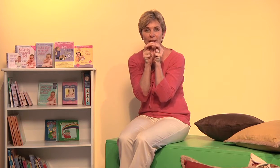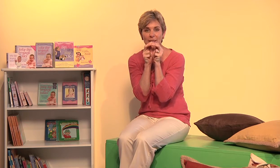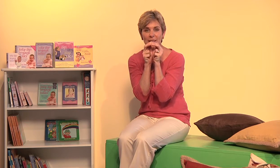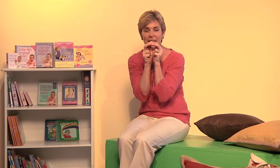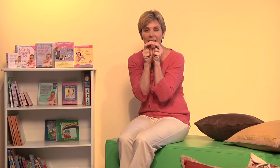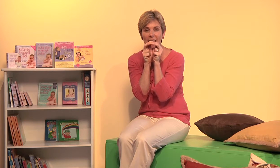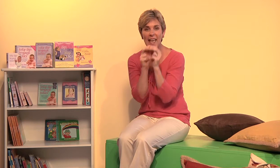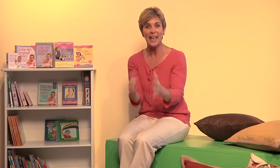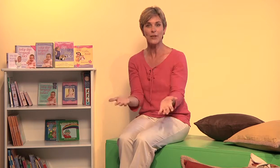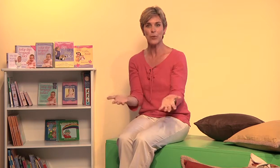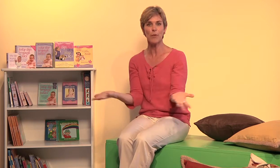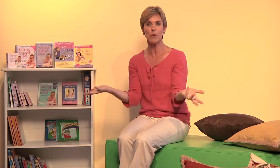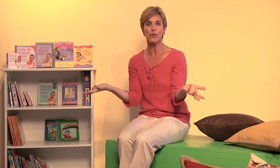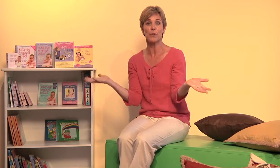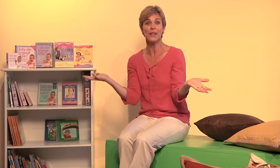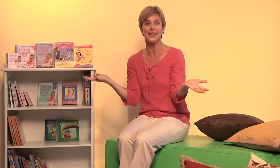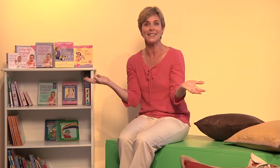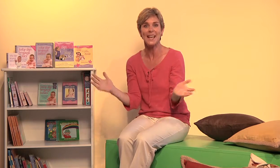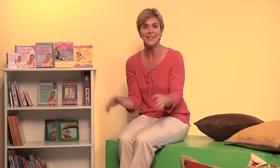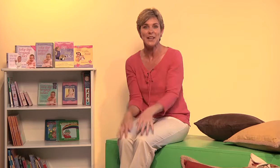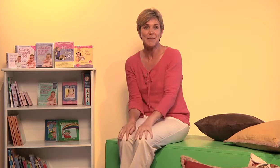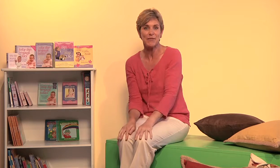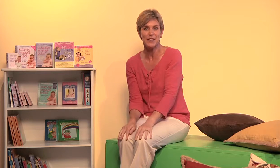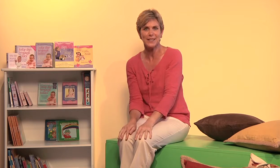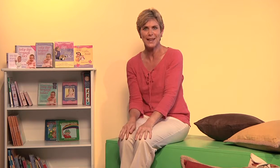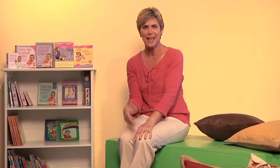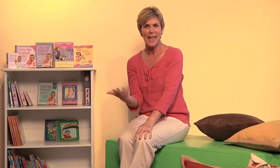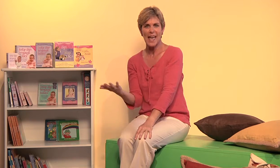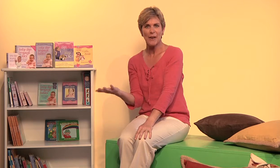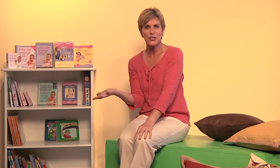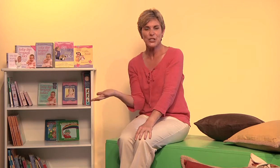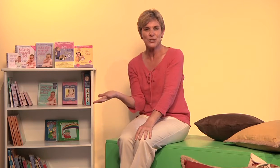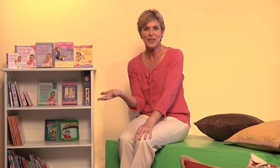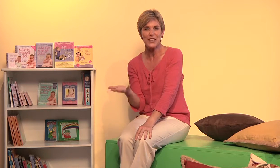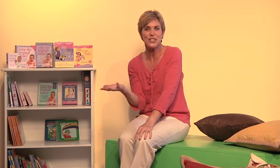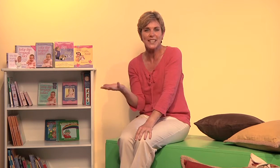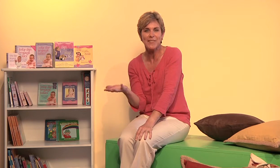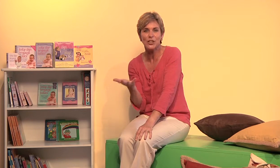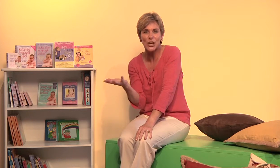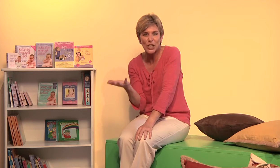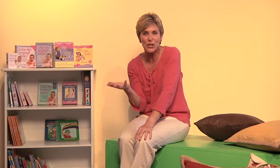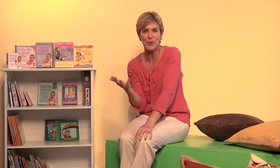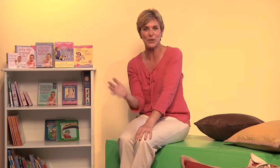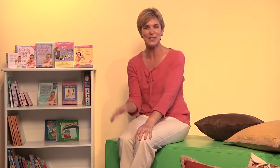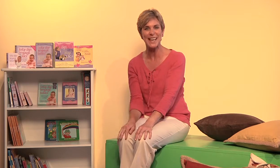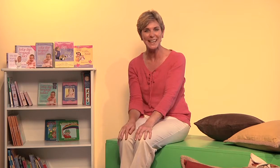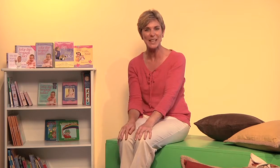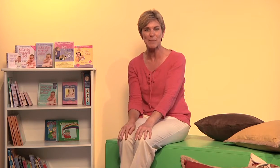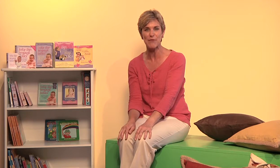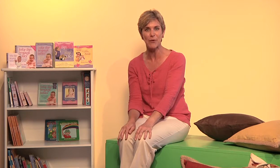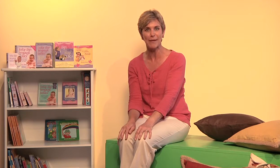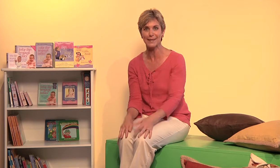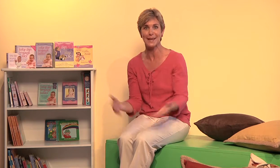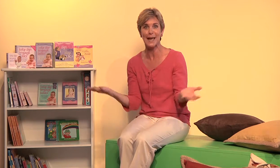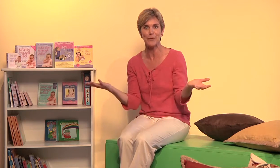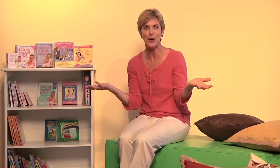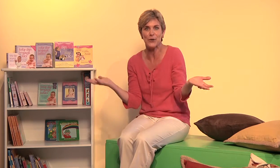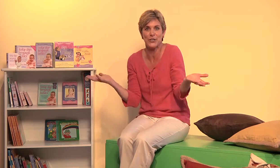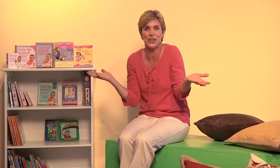us. And we were both completely stunned. My friend said, "How did she do that? She didn't even look at you when you were signing that before." And I said, "I don't know. Did she have